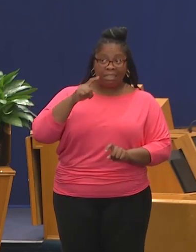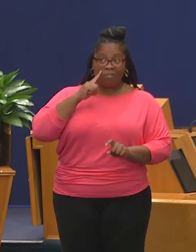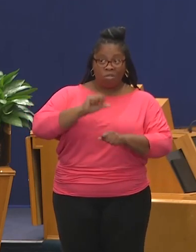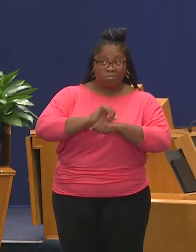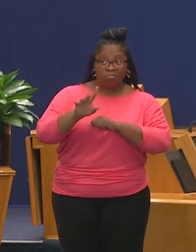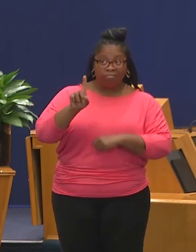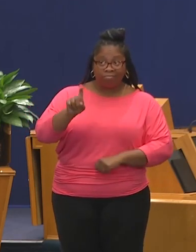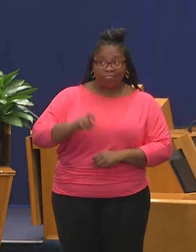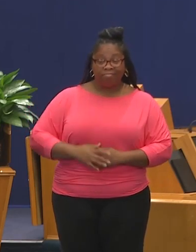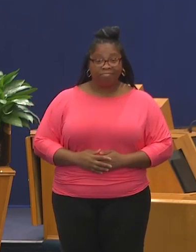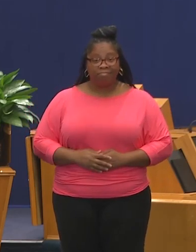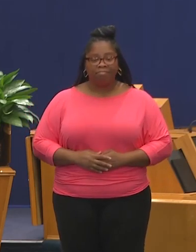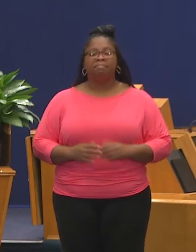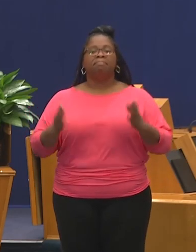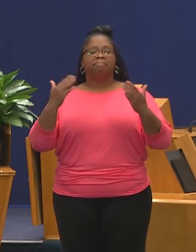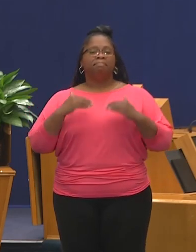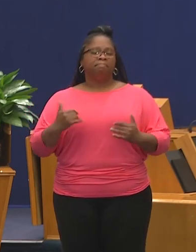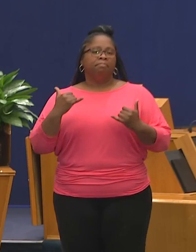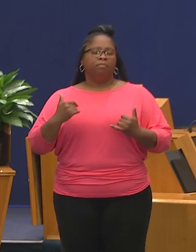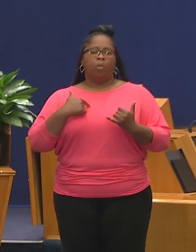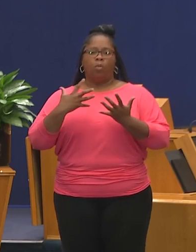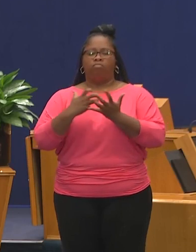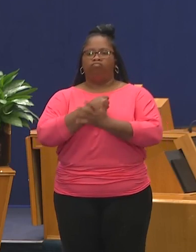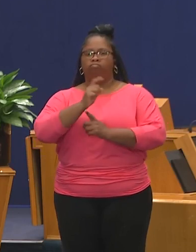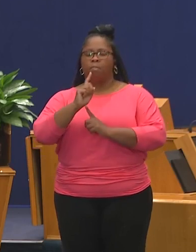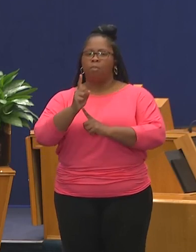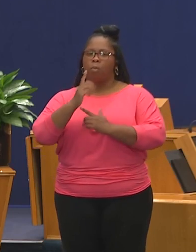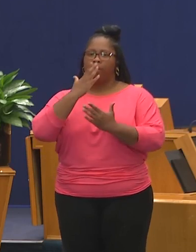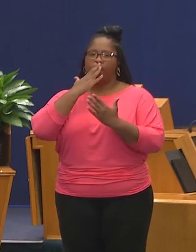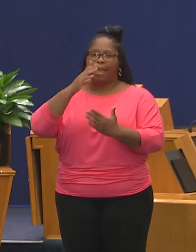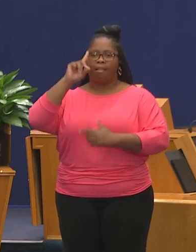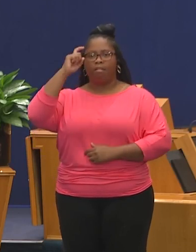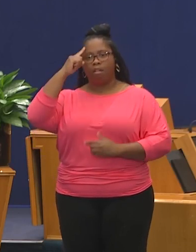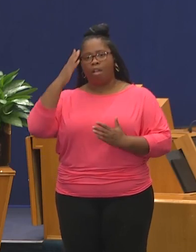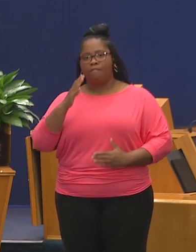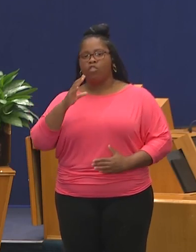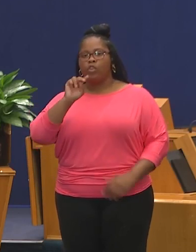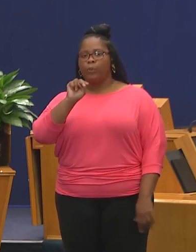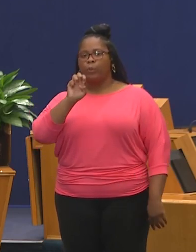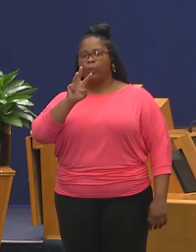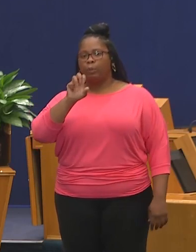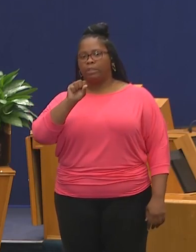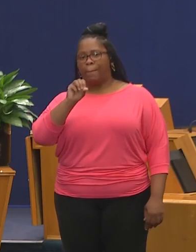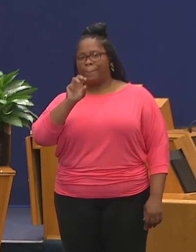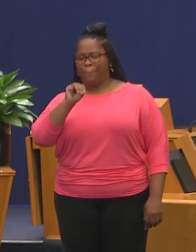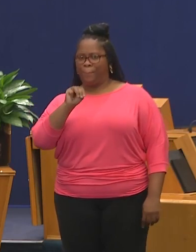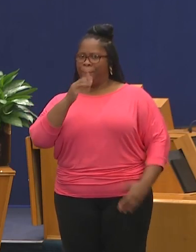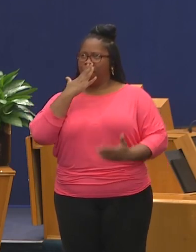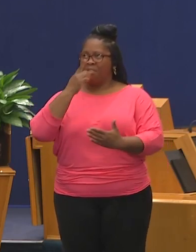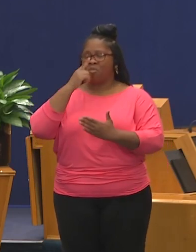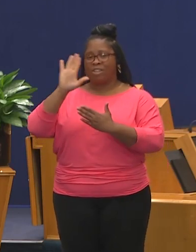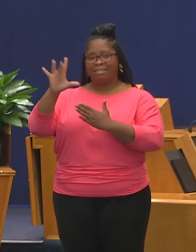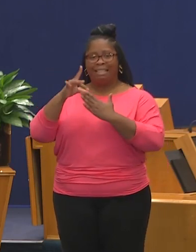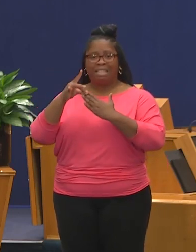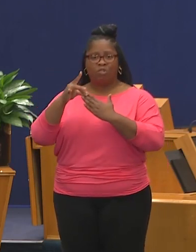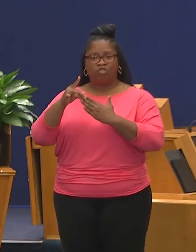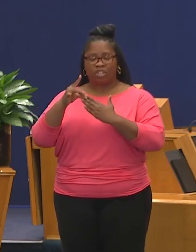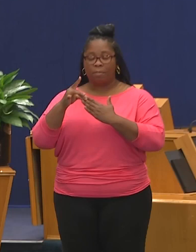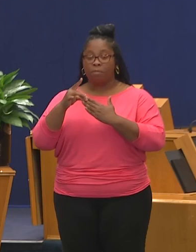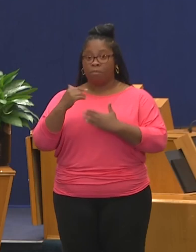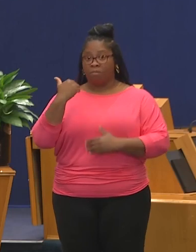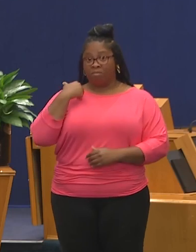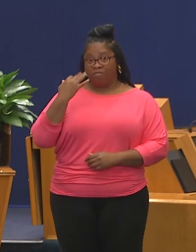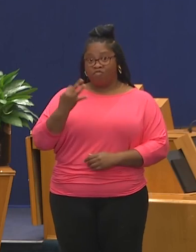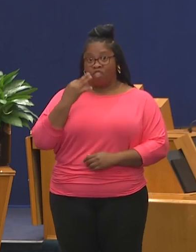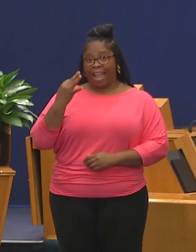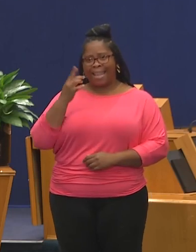to thank Governor Gavin Newsom for his leadership during these trying times. On Friday, Governor Newsom announced the Project